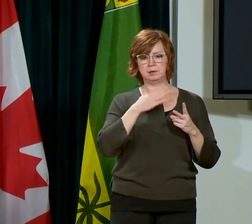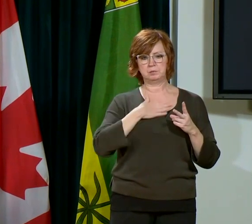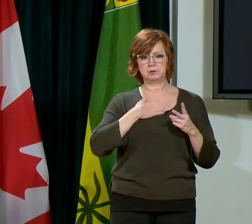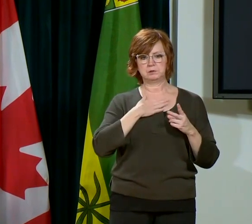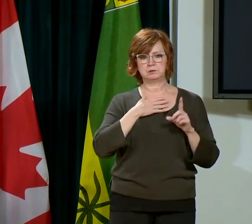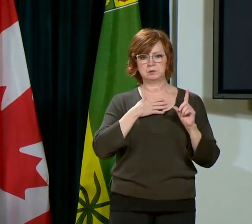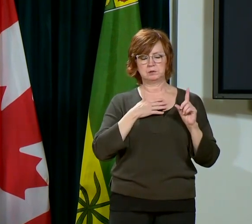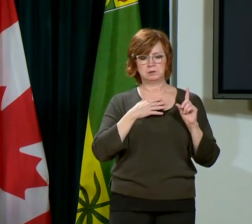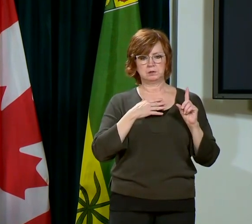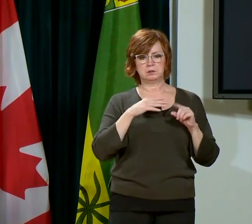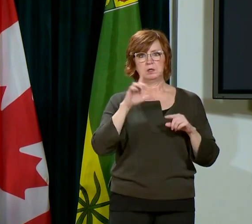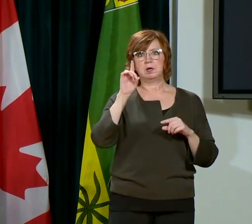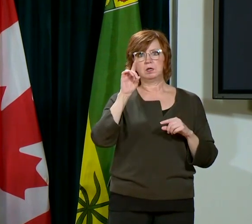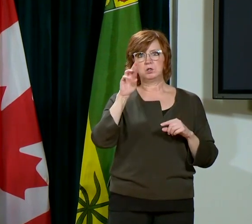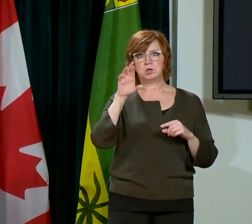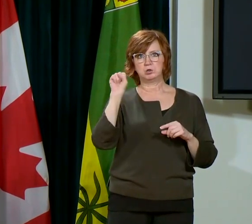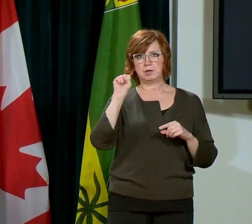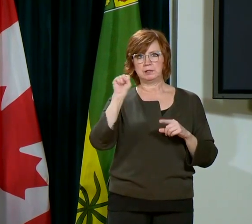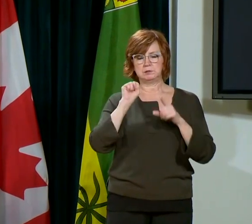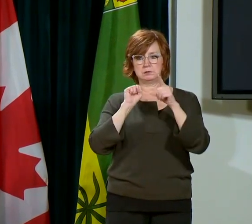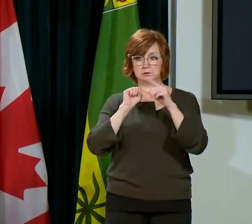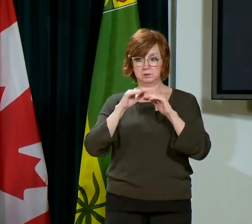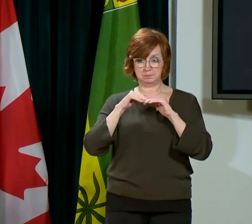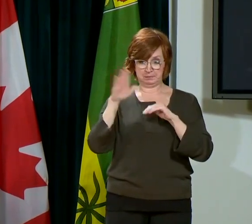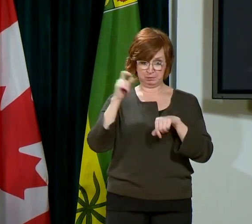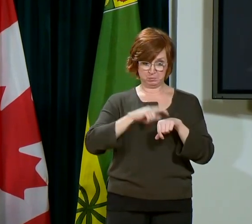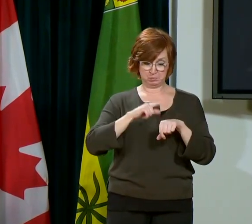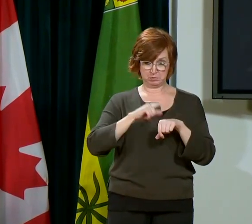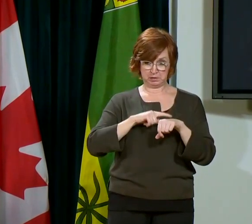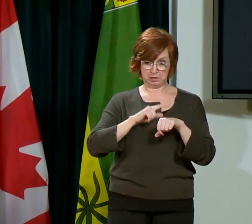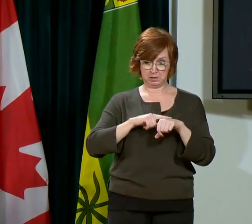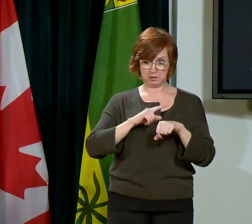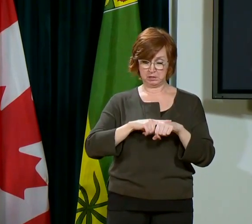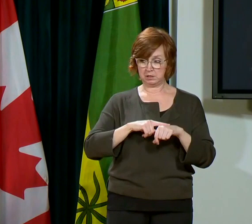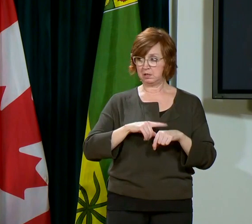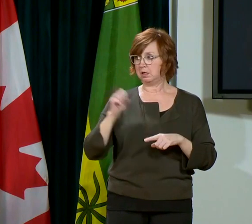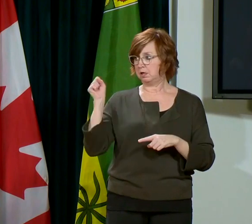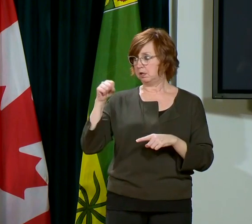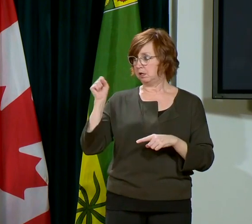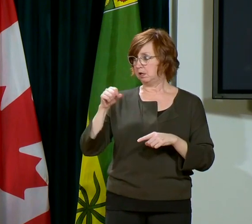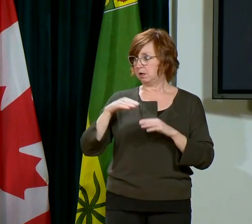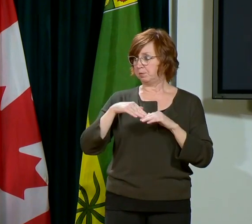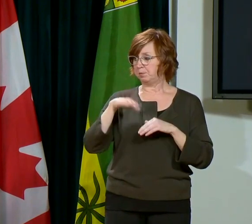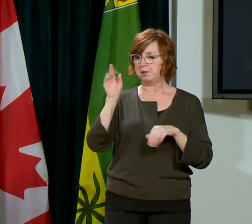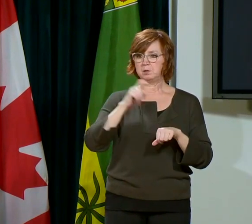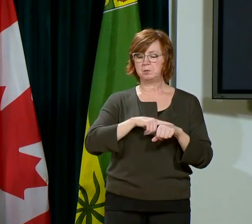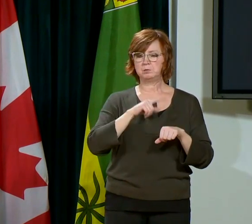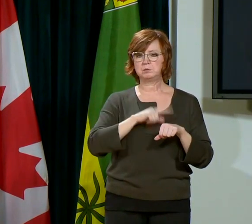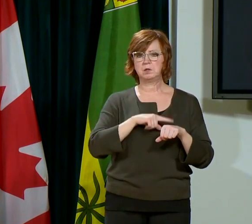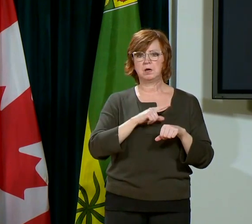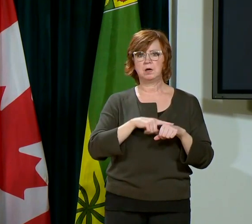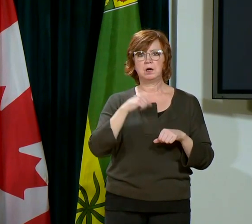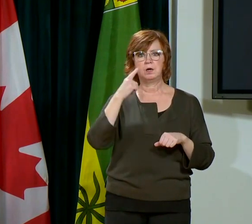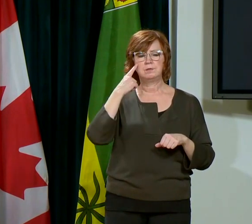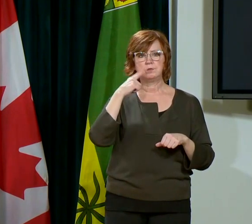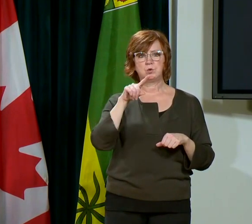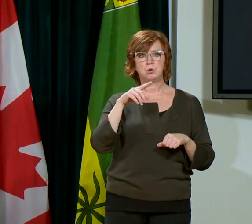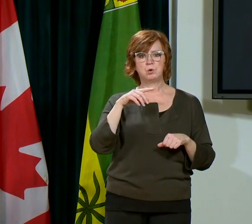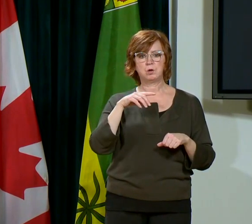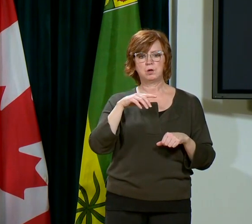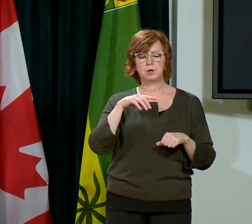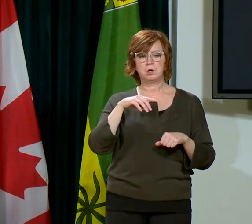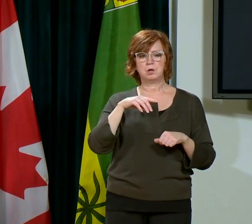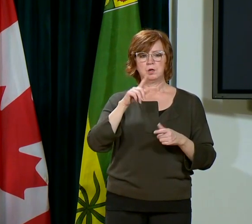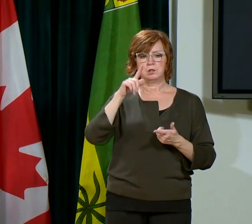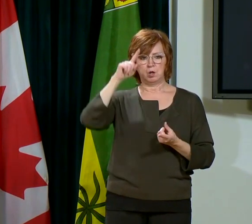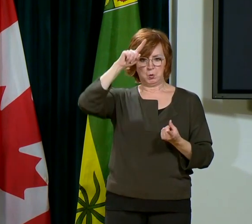Hi. So was the question about minimum time? Yes, what's the minimum time frame in which we'd have to see low case